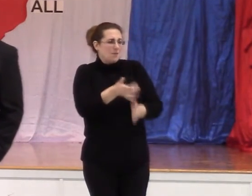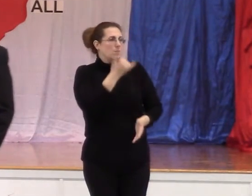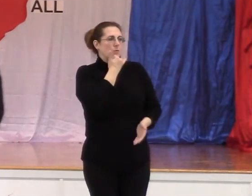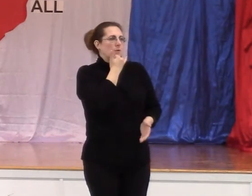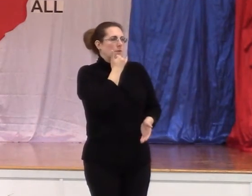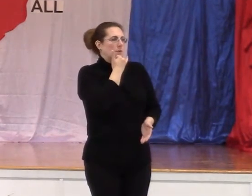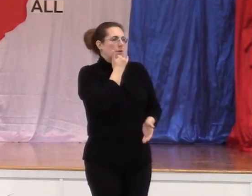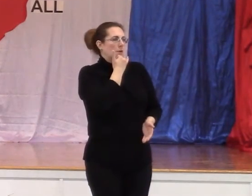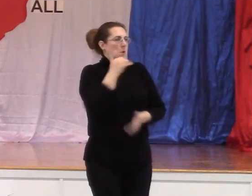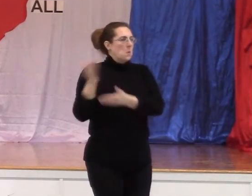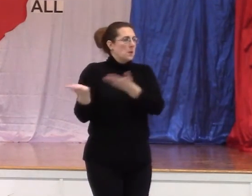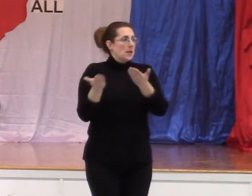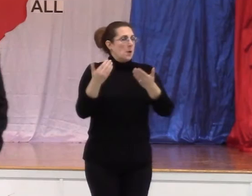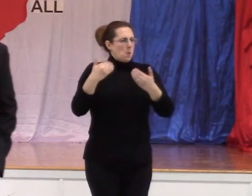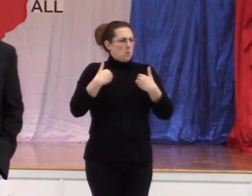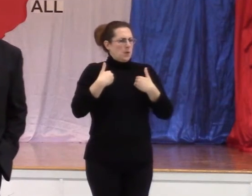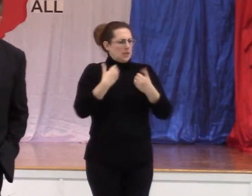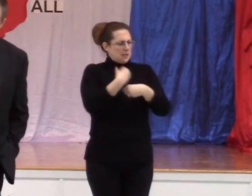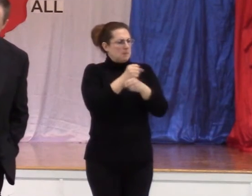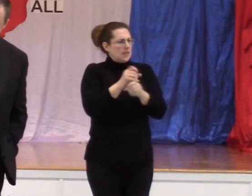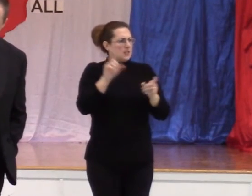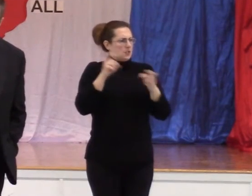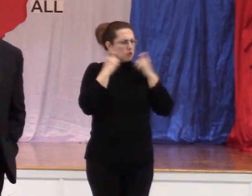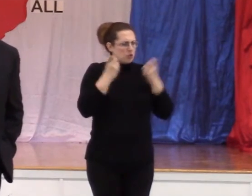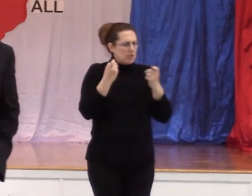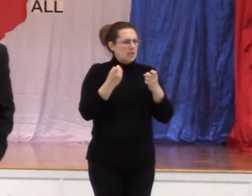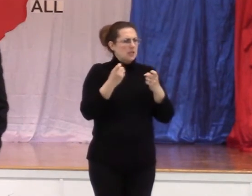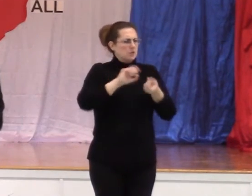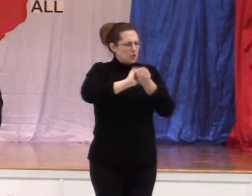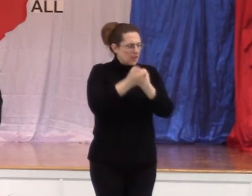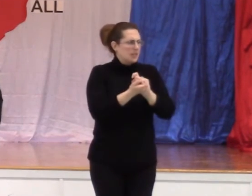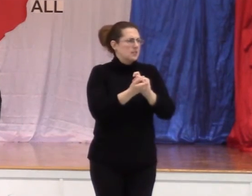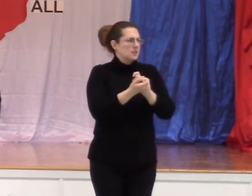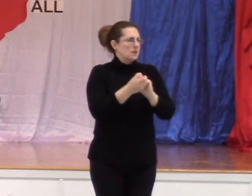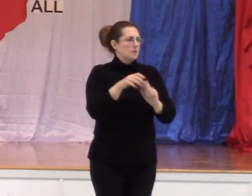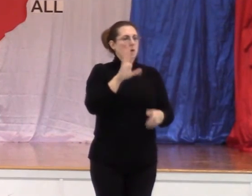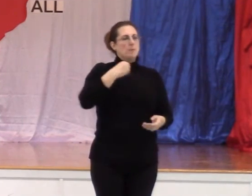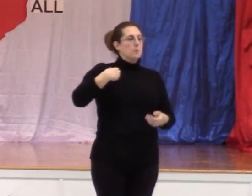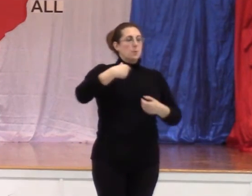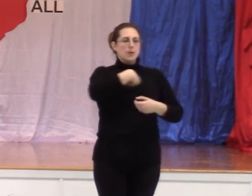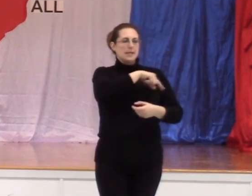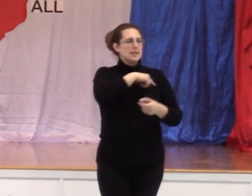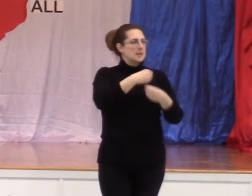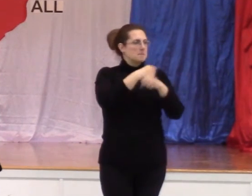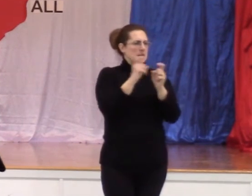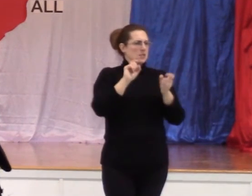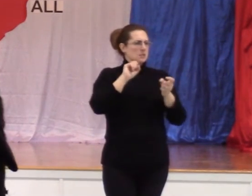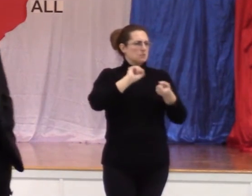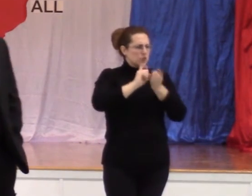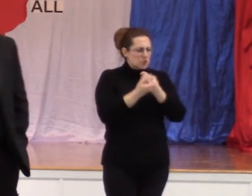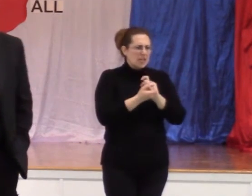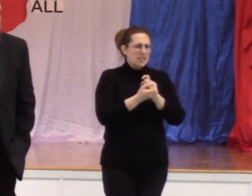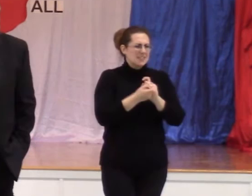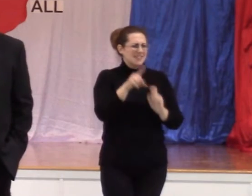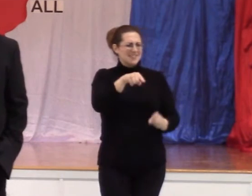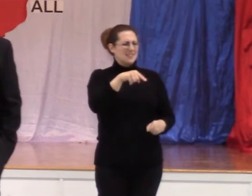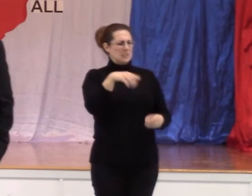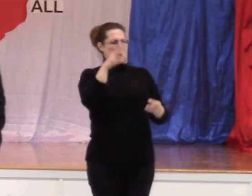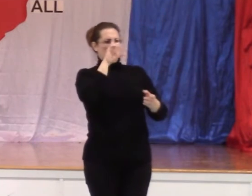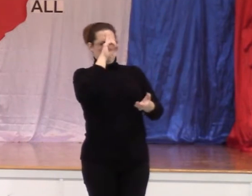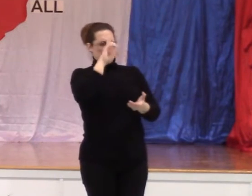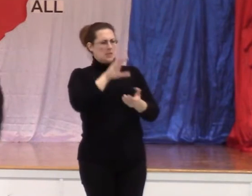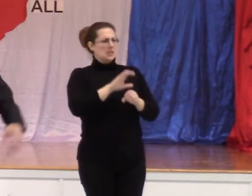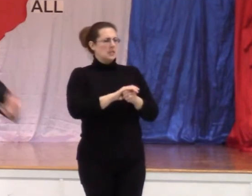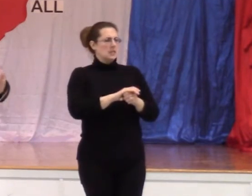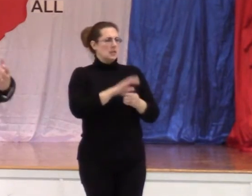we can bring about these changes by our own means and our methods. Augsburg 9, where it condemns this idea of believers' baptism